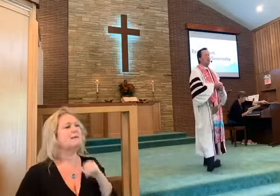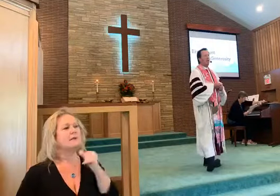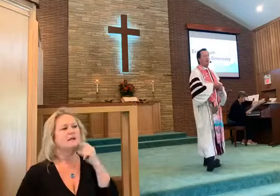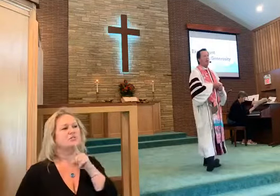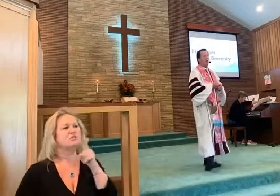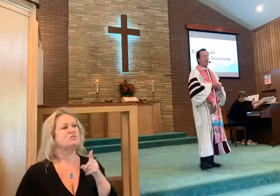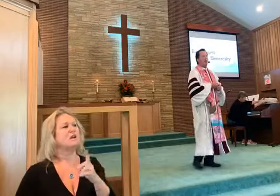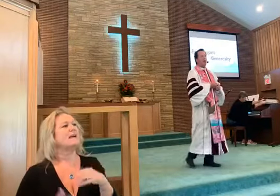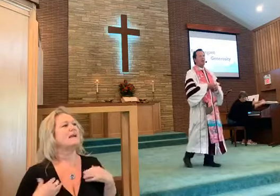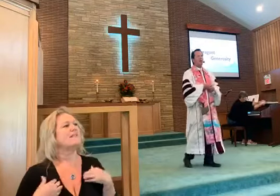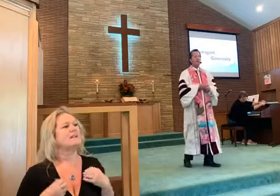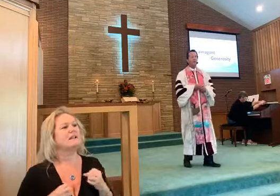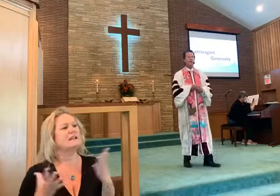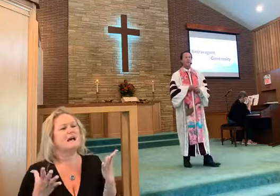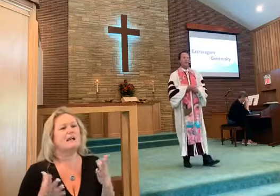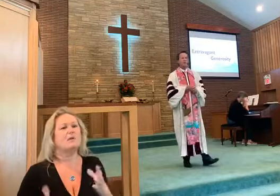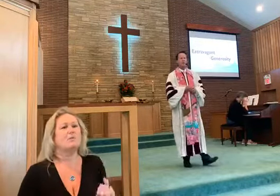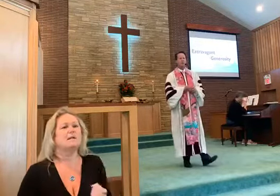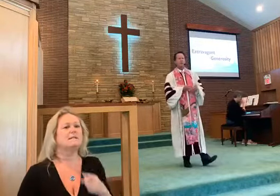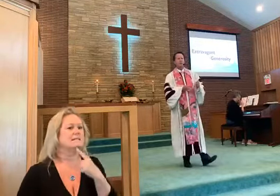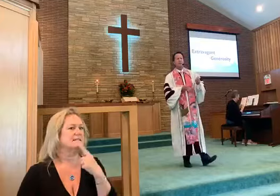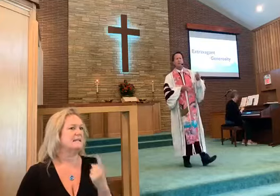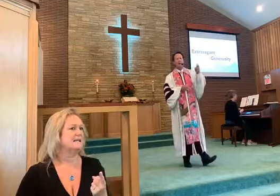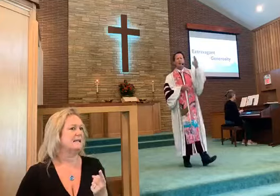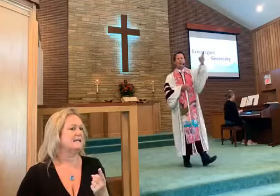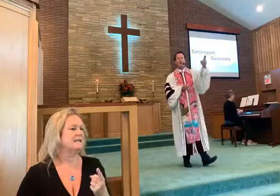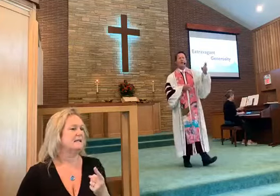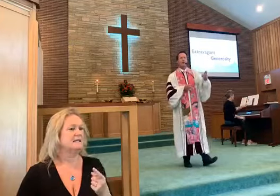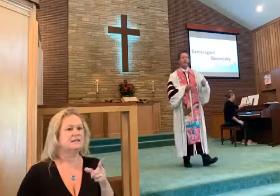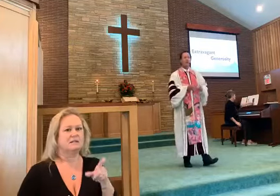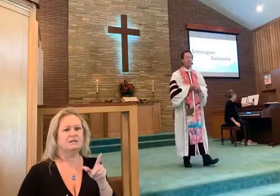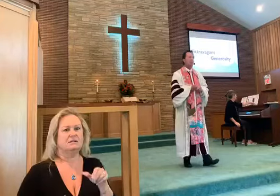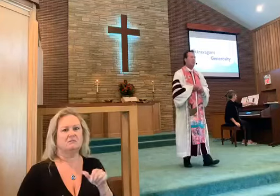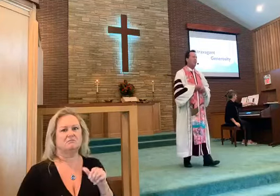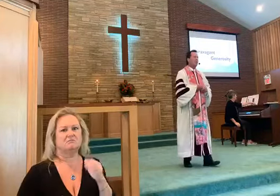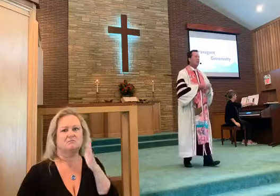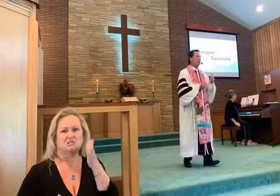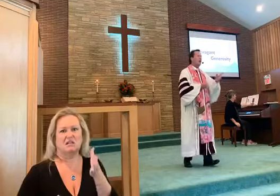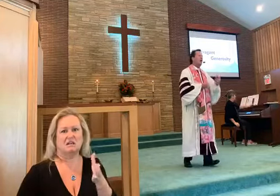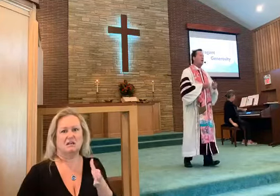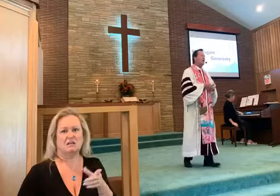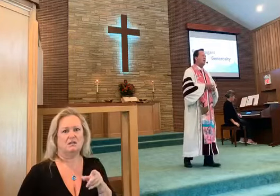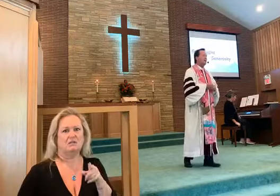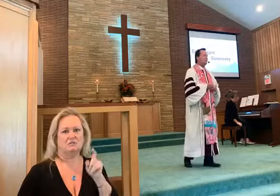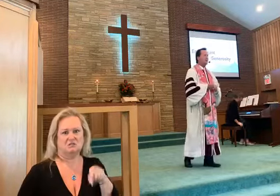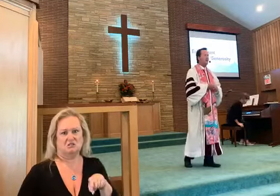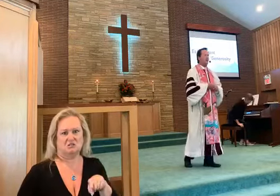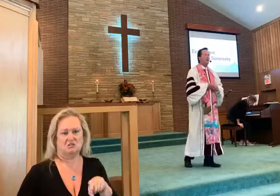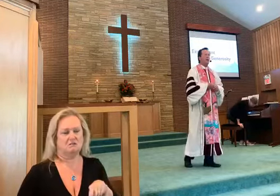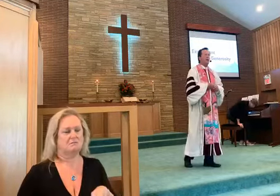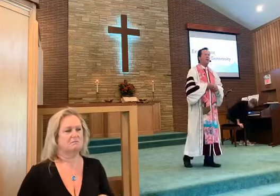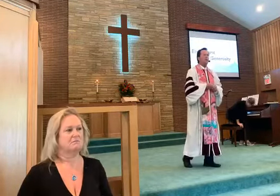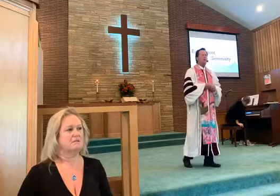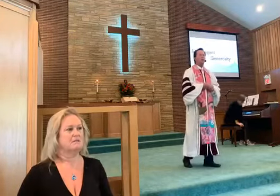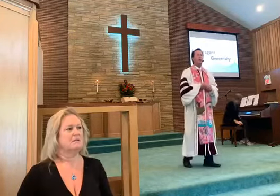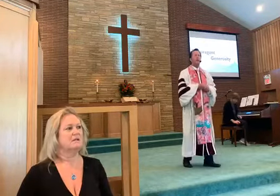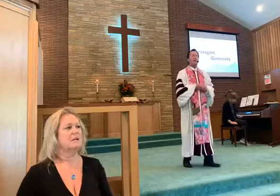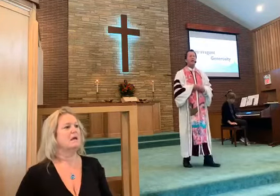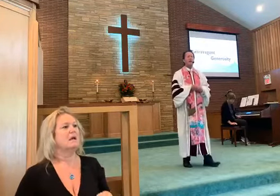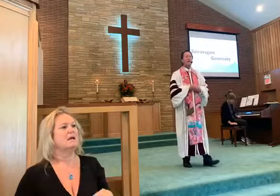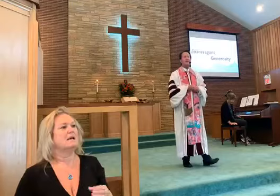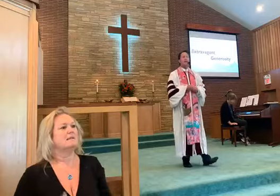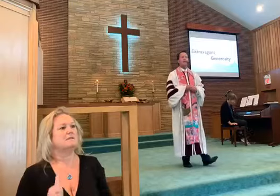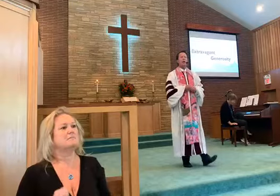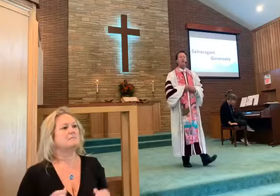sure I have a whole lot I want to say, thou shalt, or you oughta, as much as I want